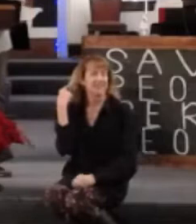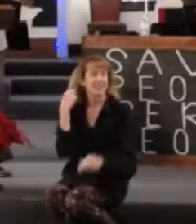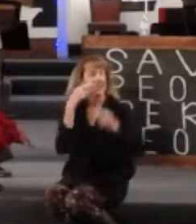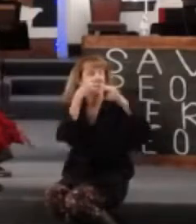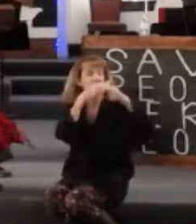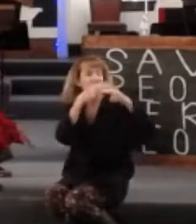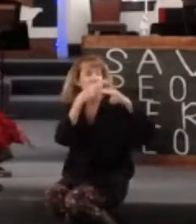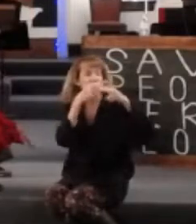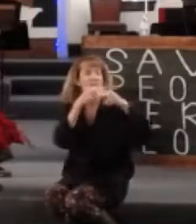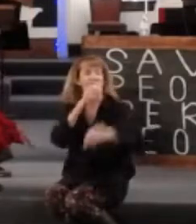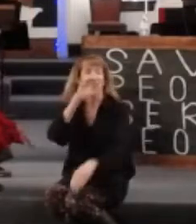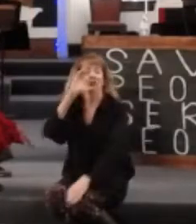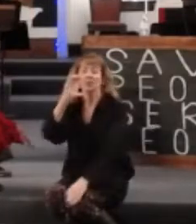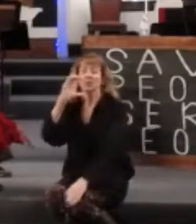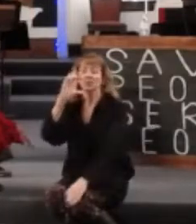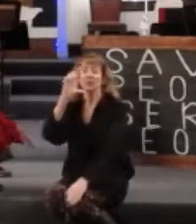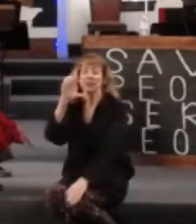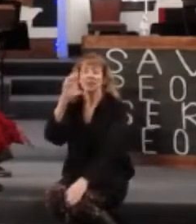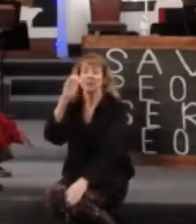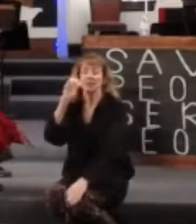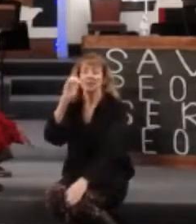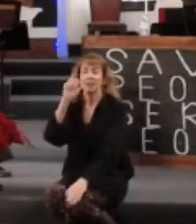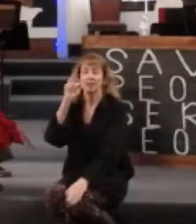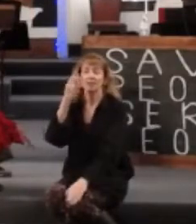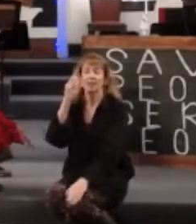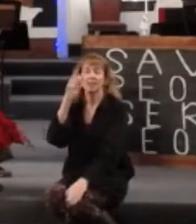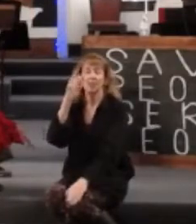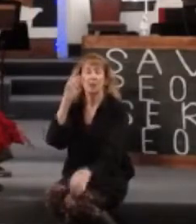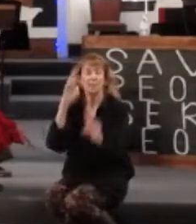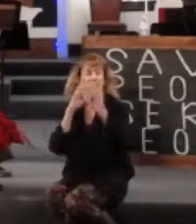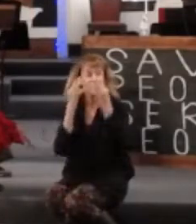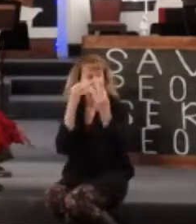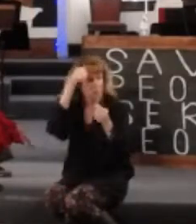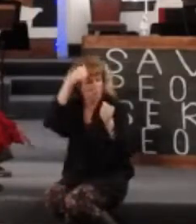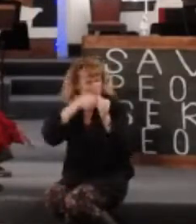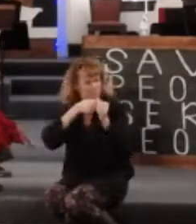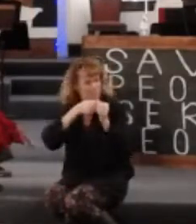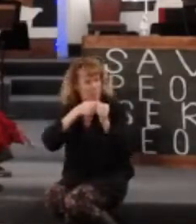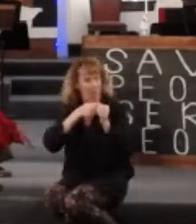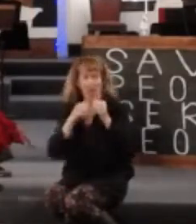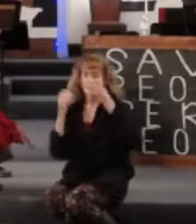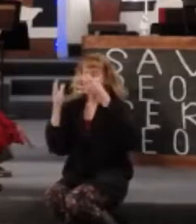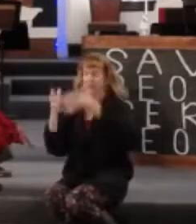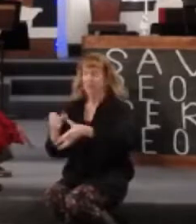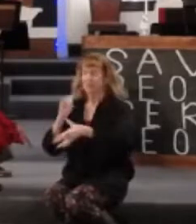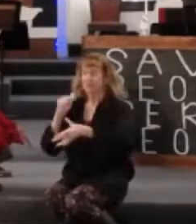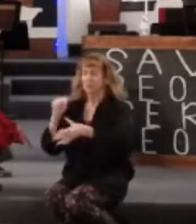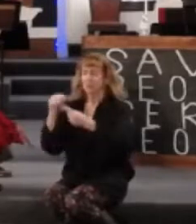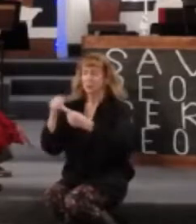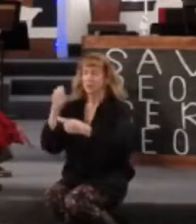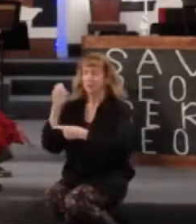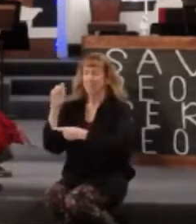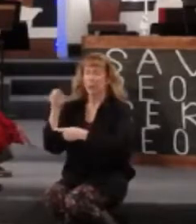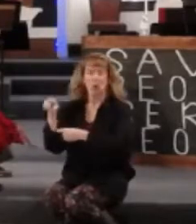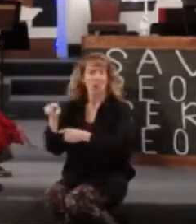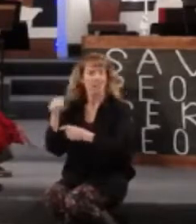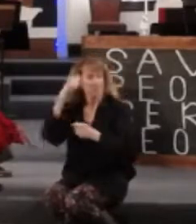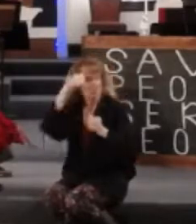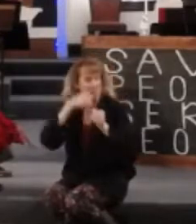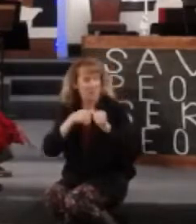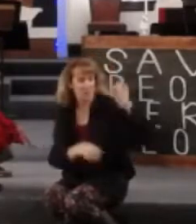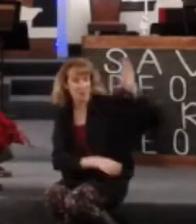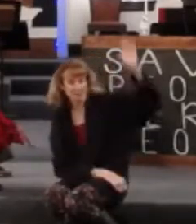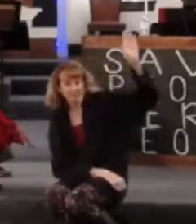That's the Cleaver family from Leave It to Beaver. How many people remember that? Wow, there's a lot of old people in